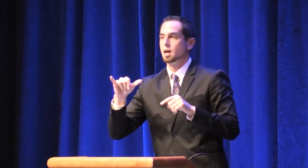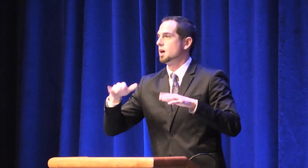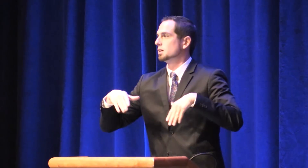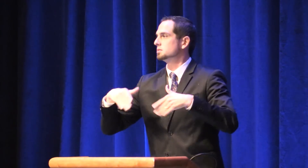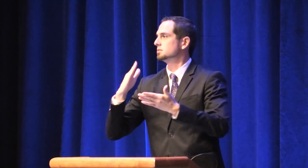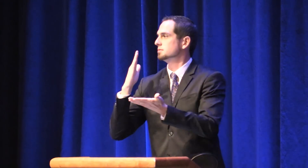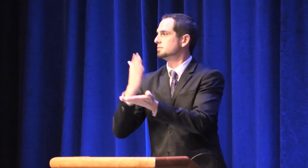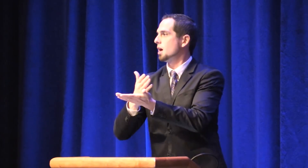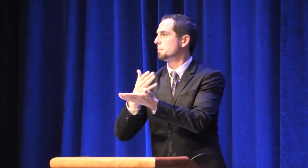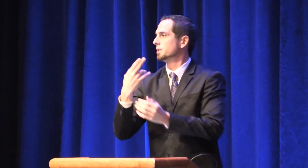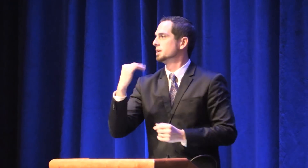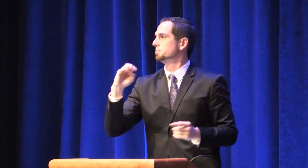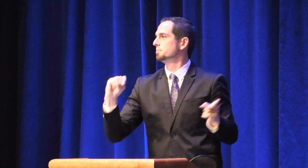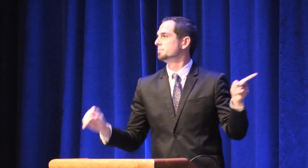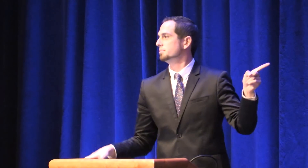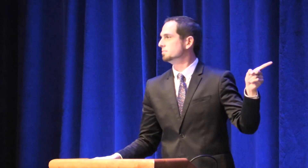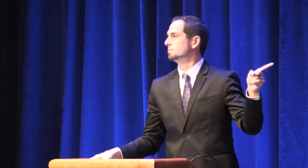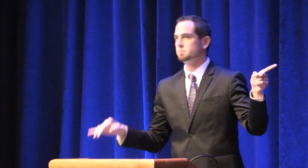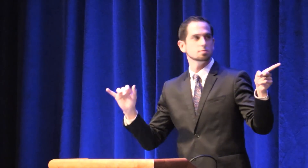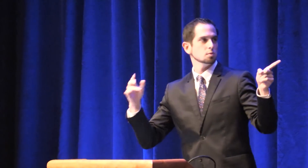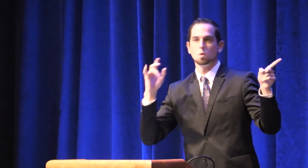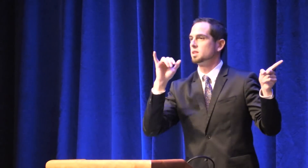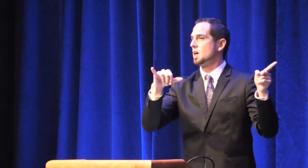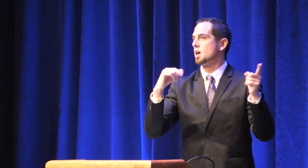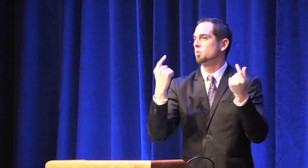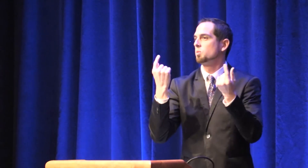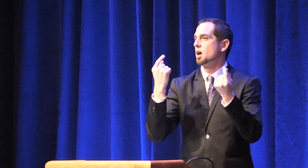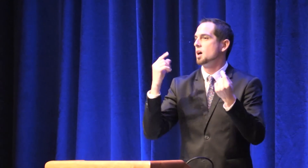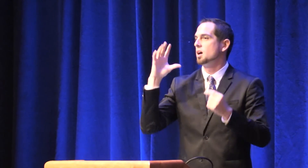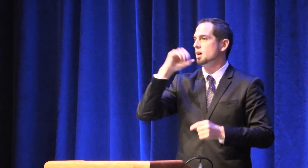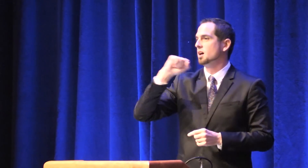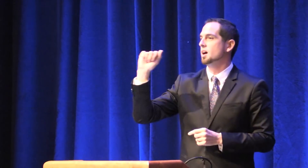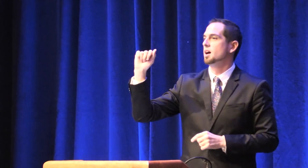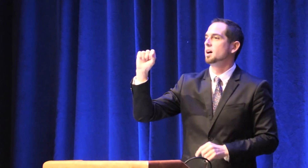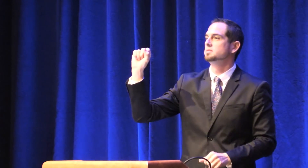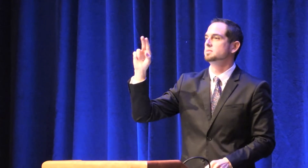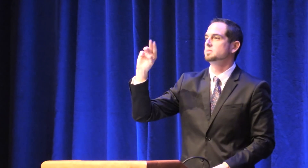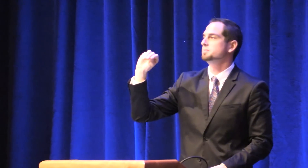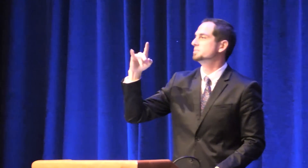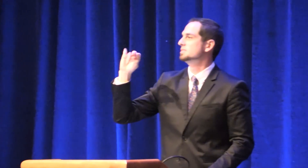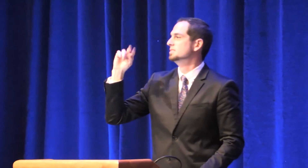Parkland football player is deaf, but it hasn't stopped him.